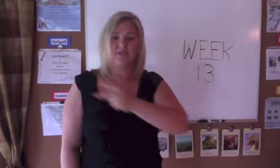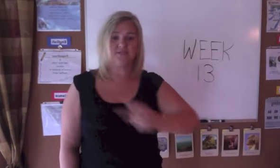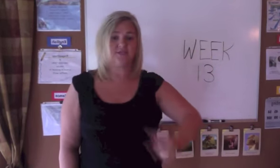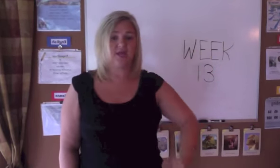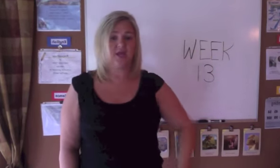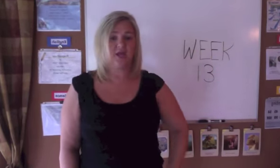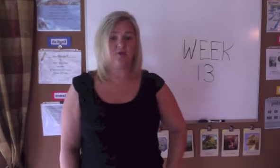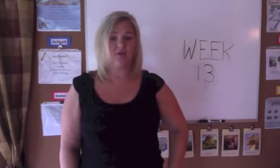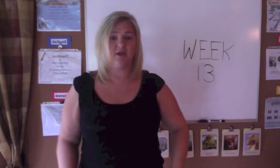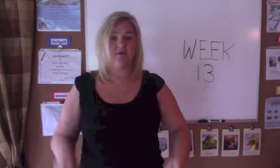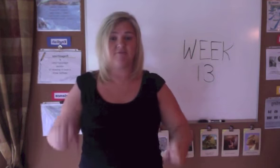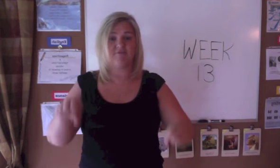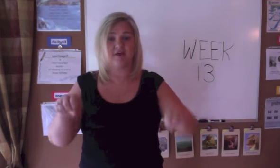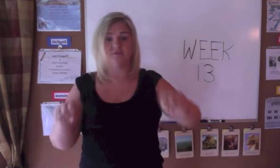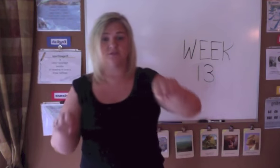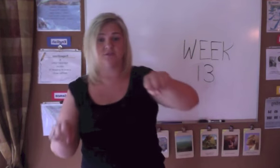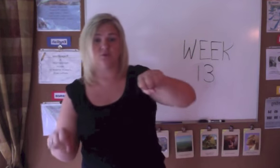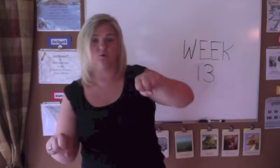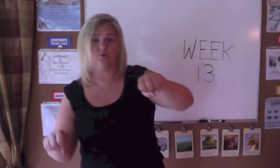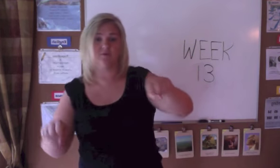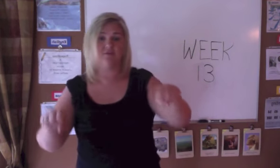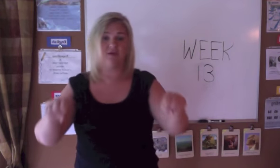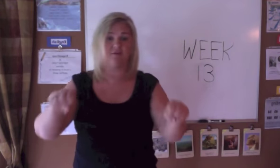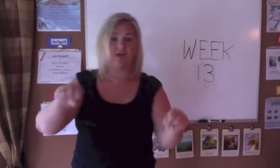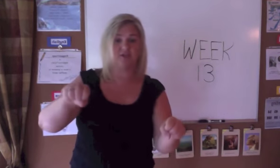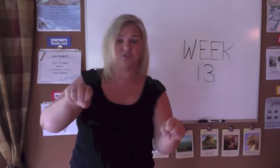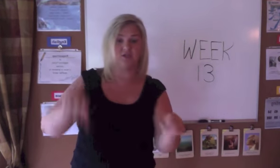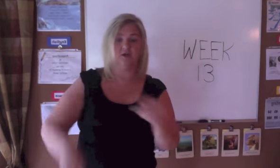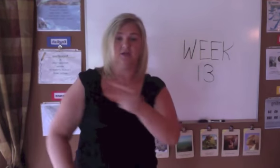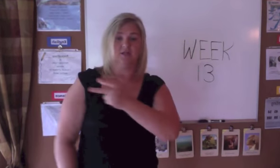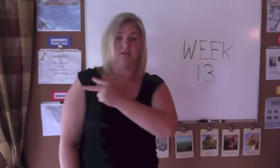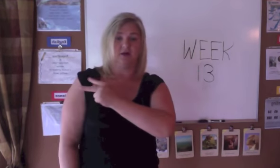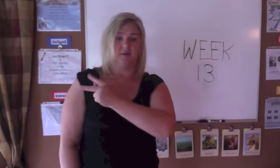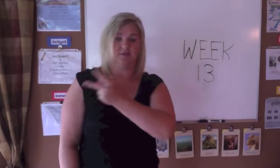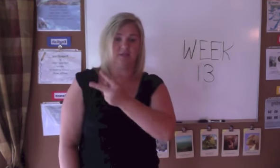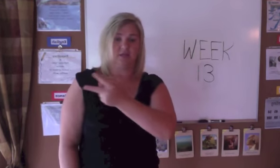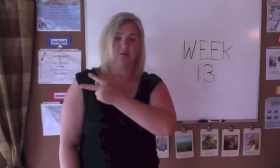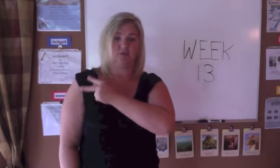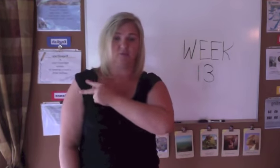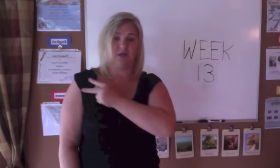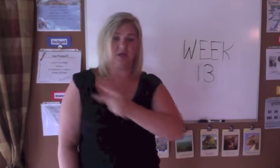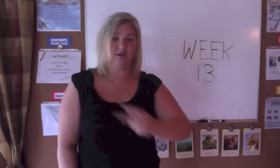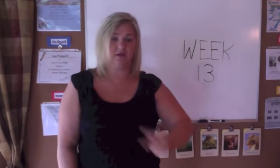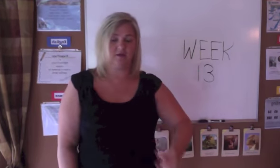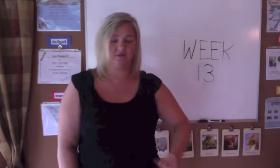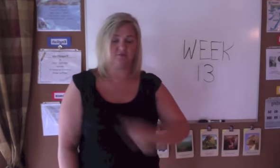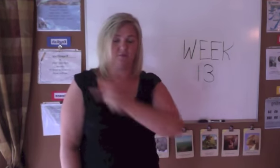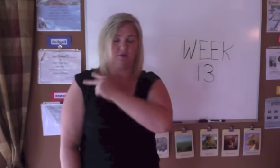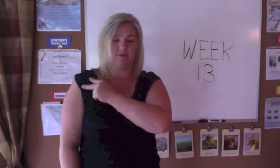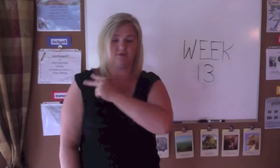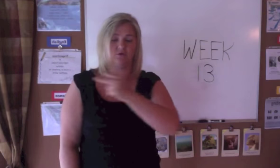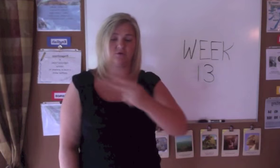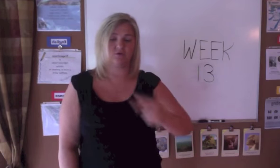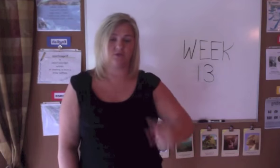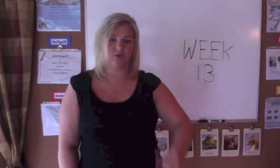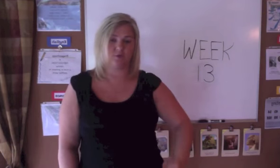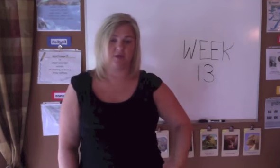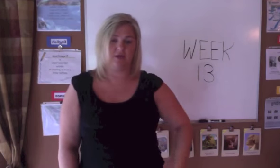Prince Henry founds the School of Navigation. A sign language P from your left shoulder to your right hip